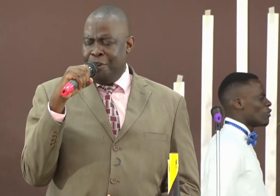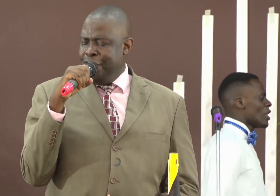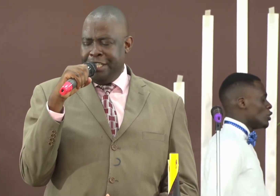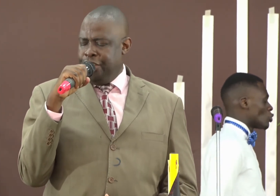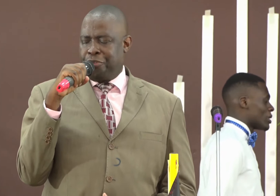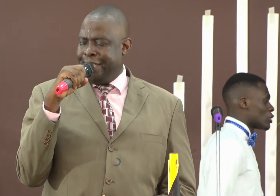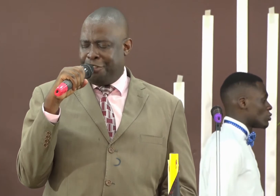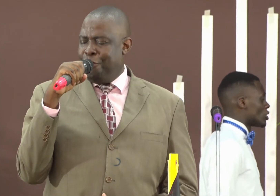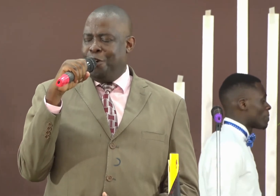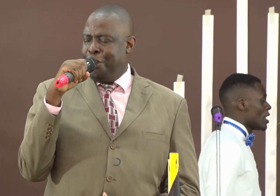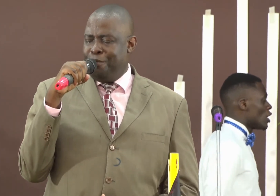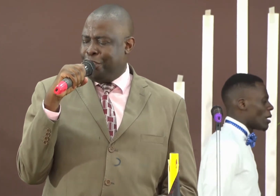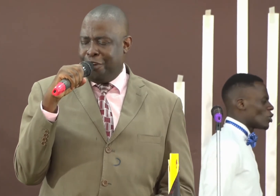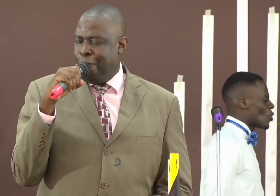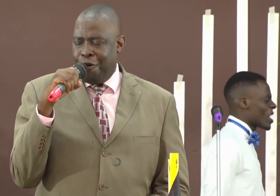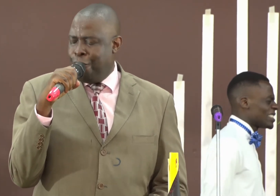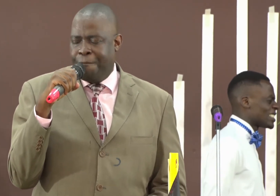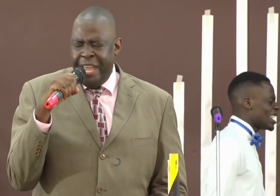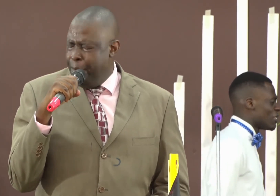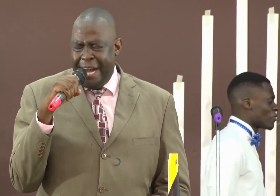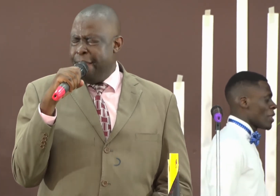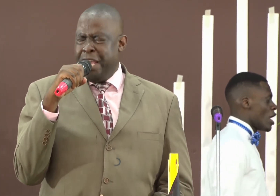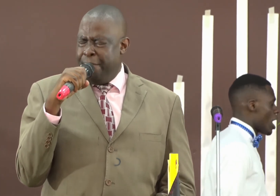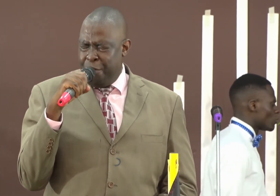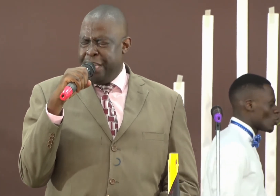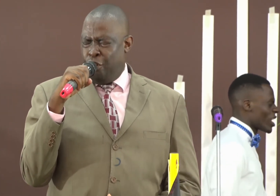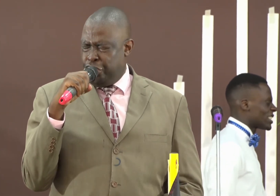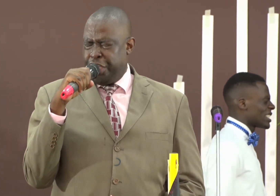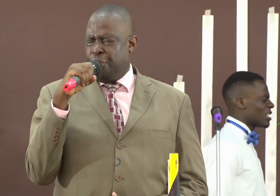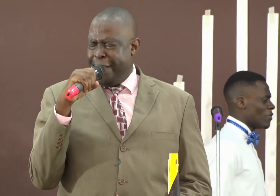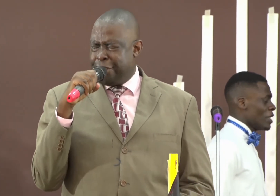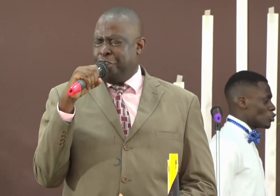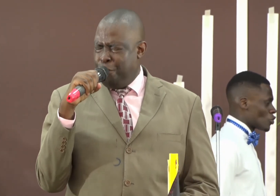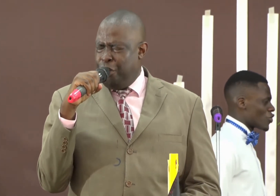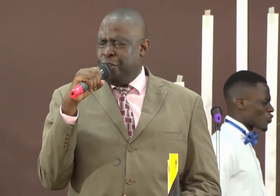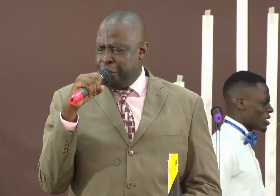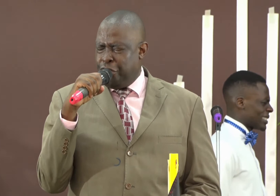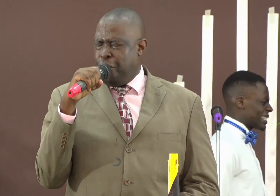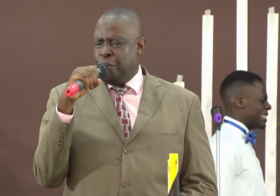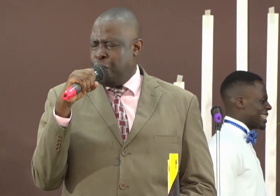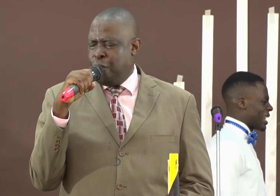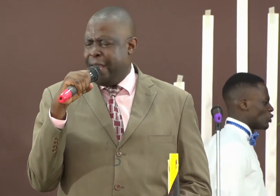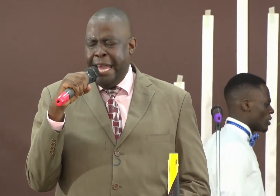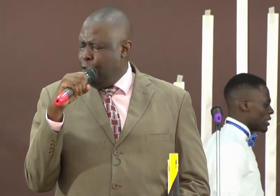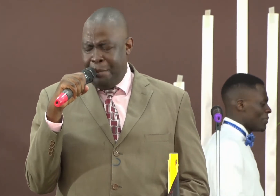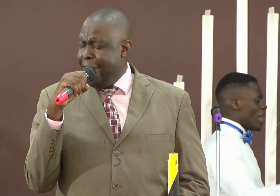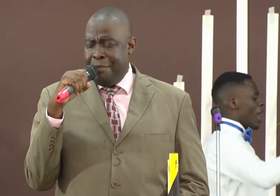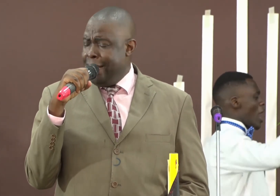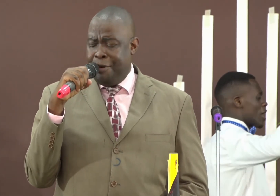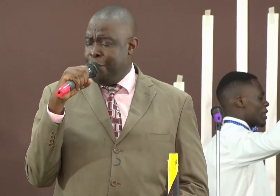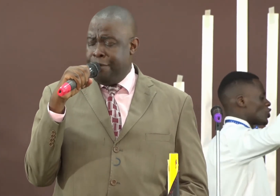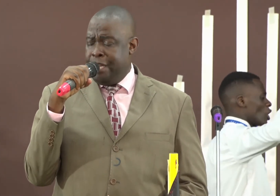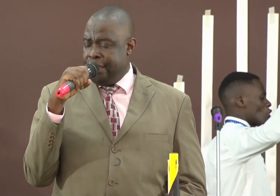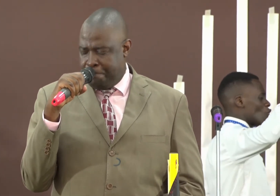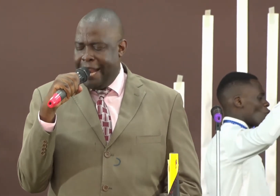mamira mubule district omoyo mtukubu Mamira mubule constituency omoyo mtukubu